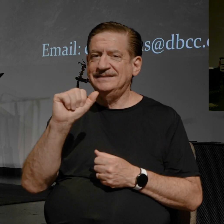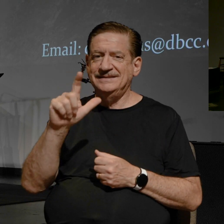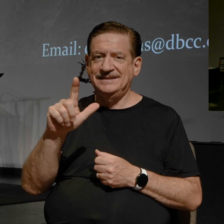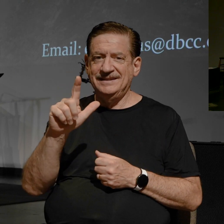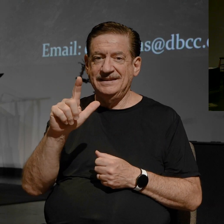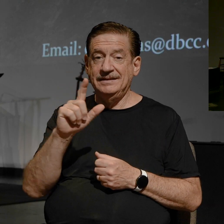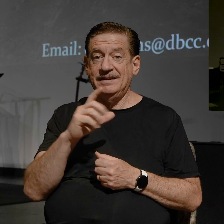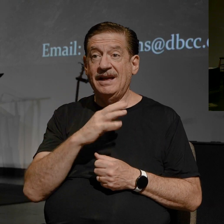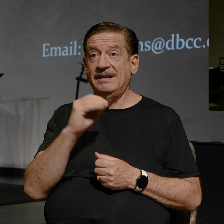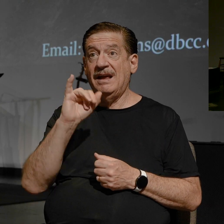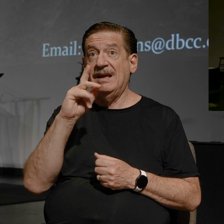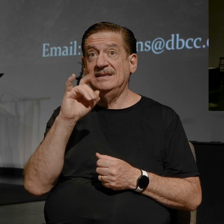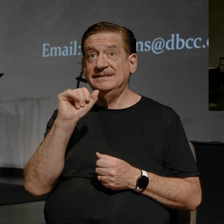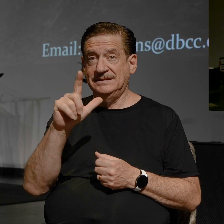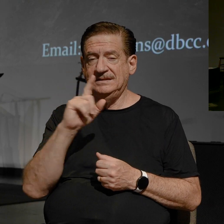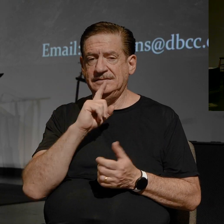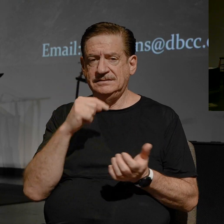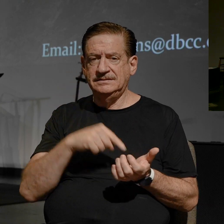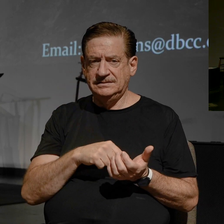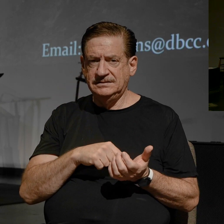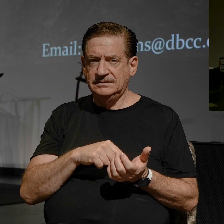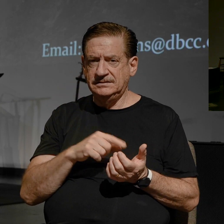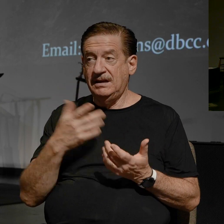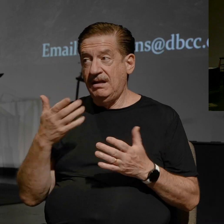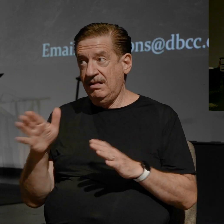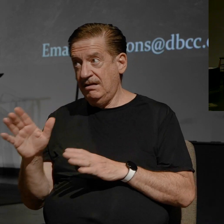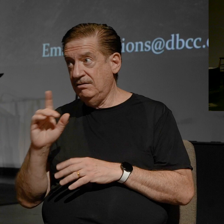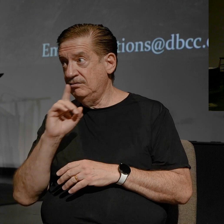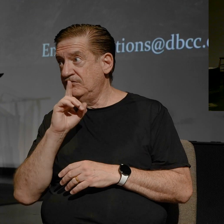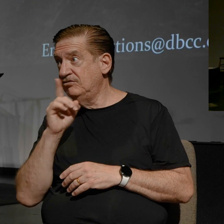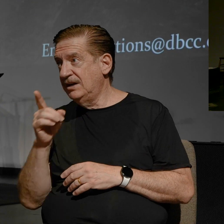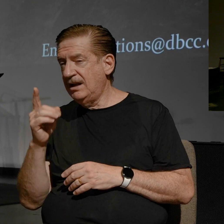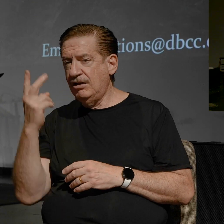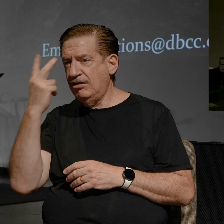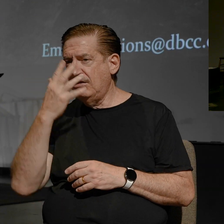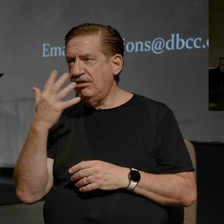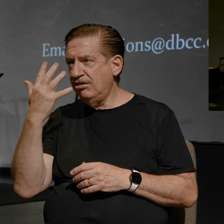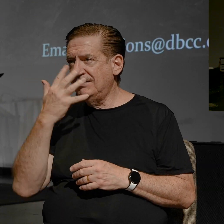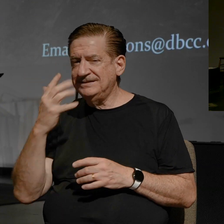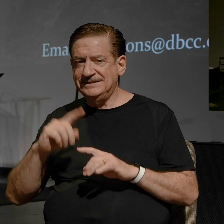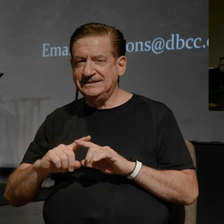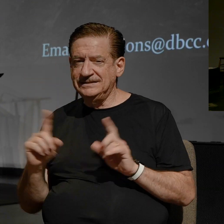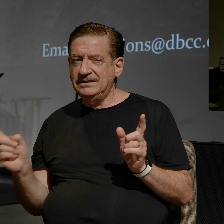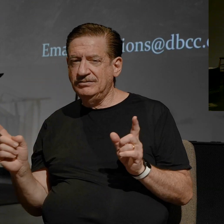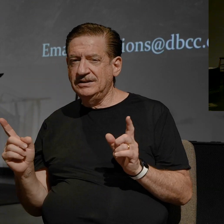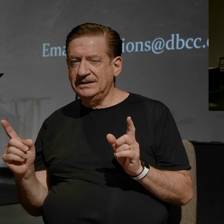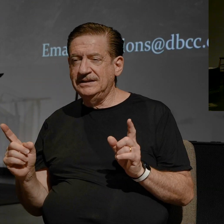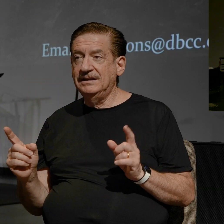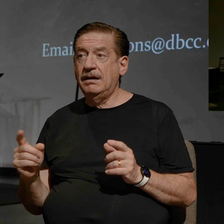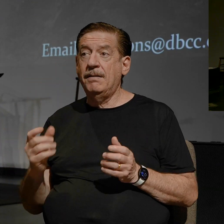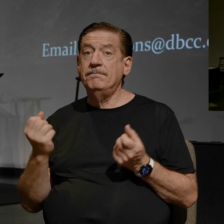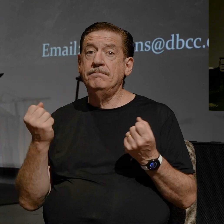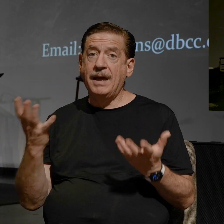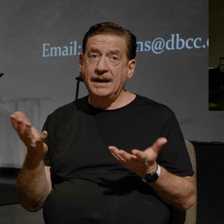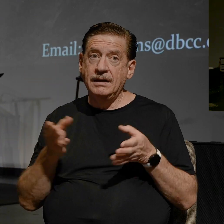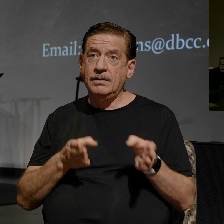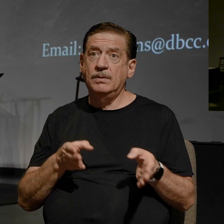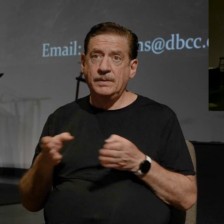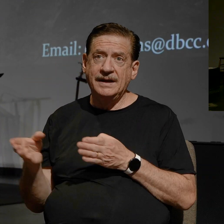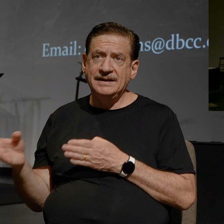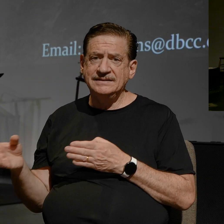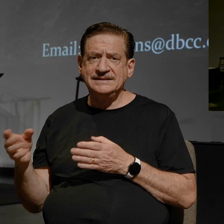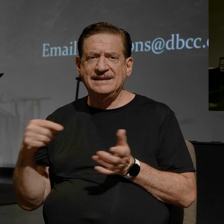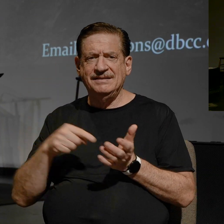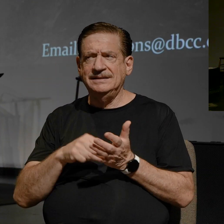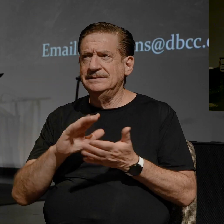And the ideal is this, but the real often looks very different. In fact, there's multiple ways that